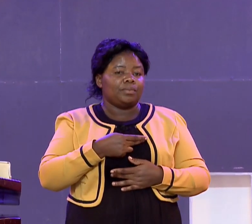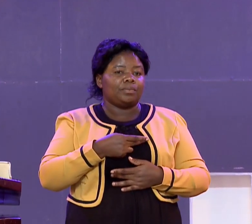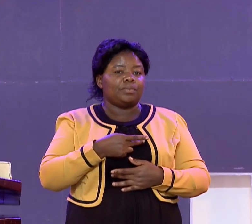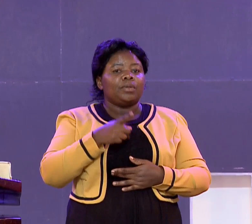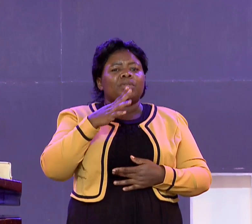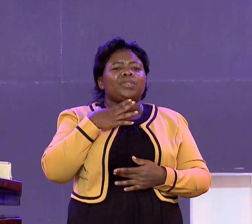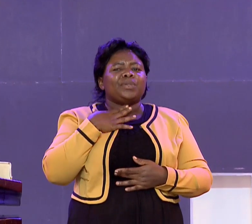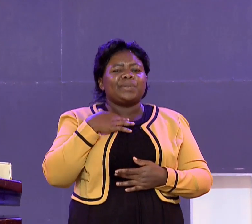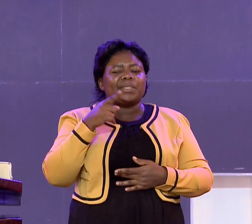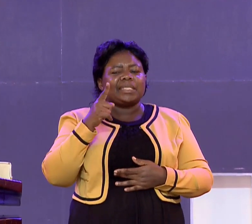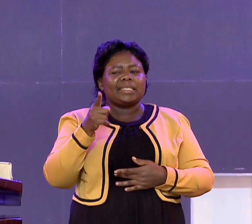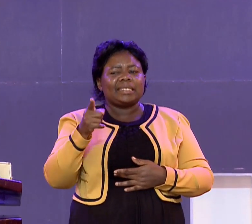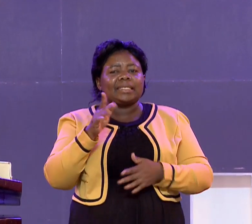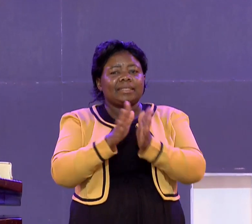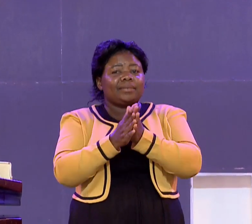you need to buy this book.